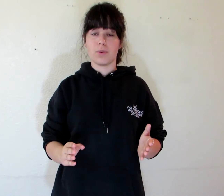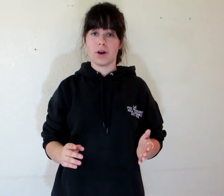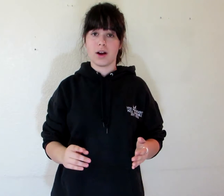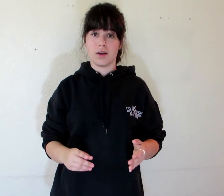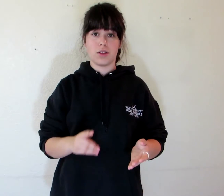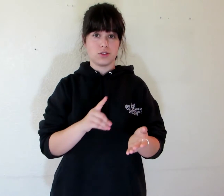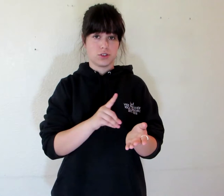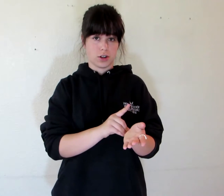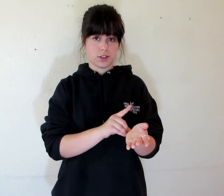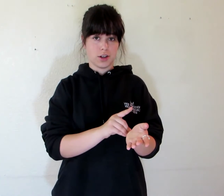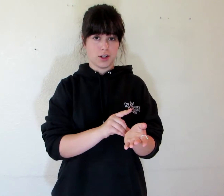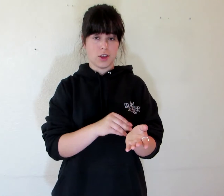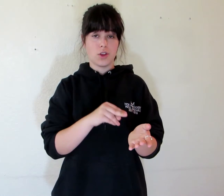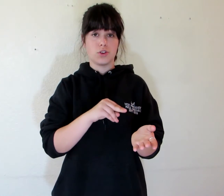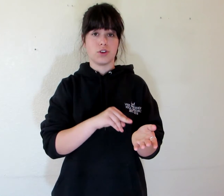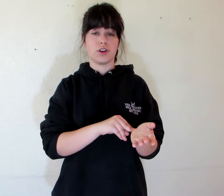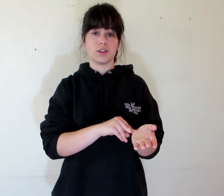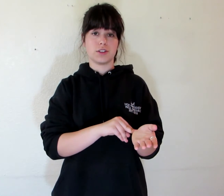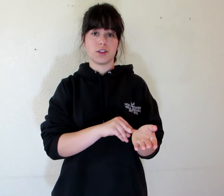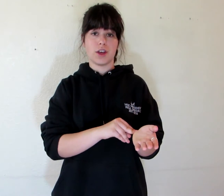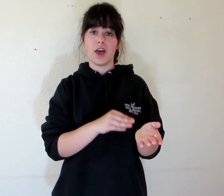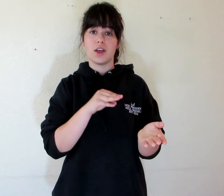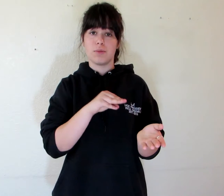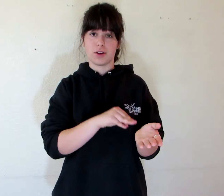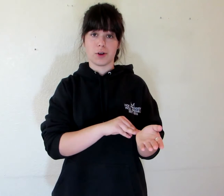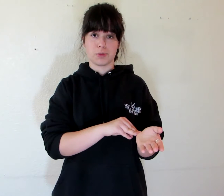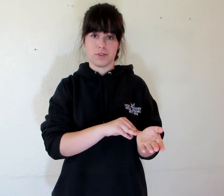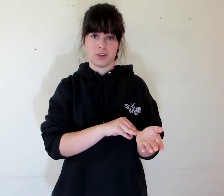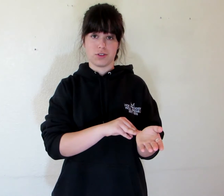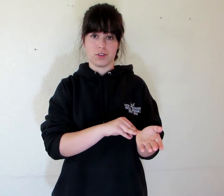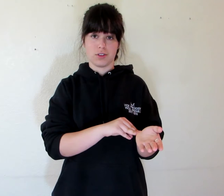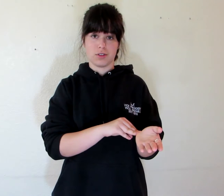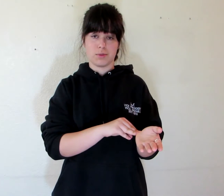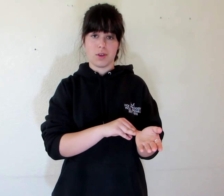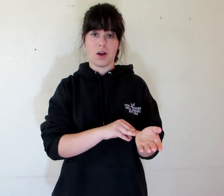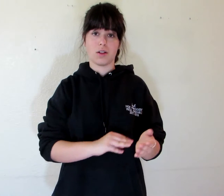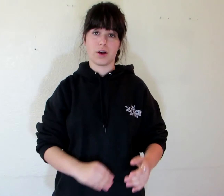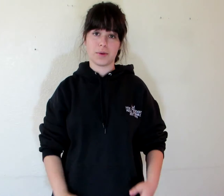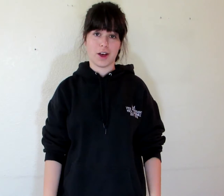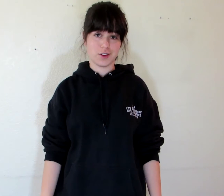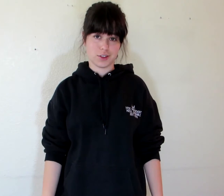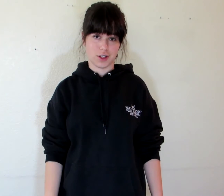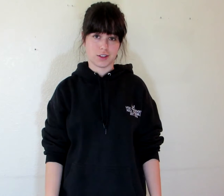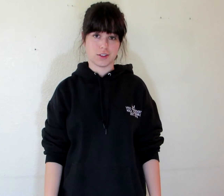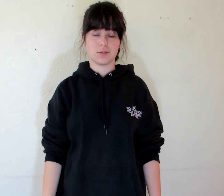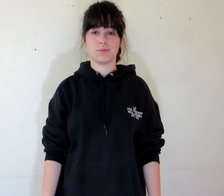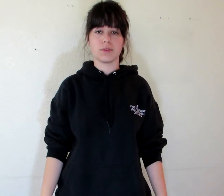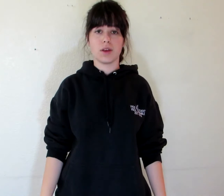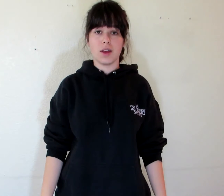for doctor, nurse, and medical professional, along with other signs. The